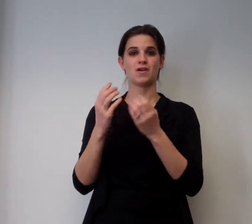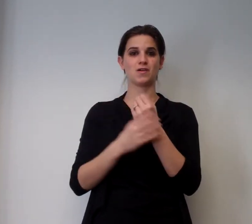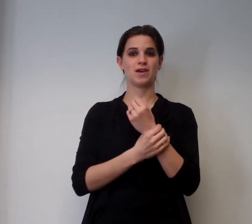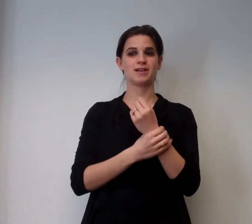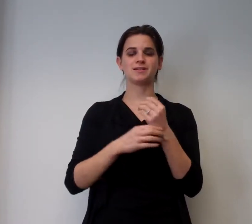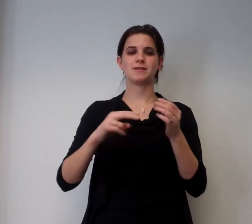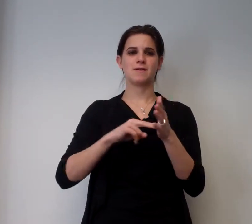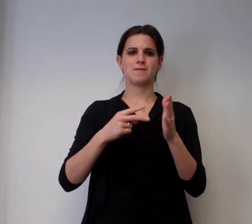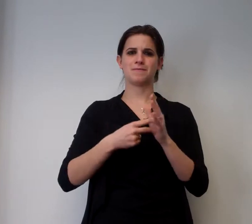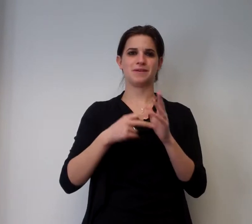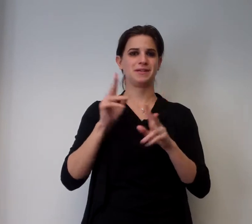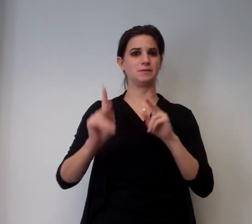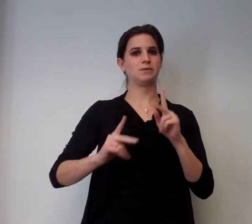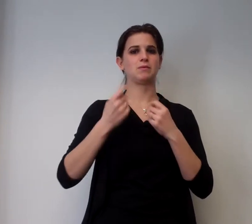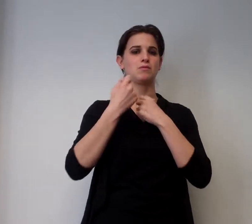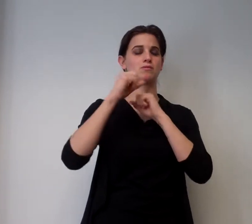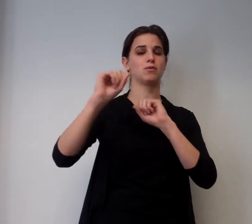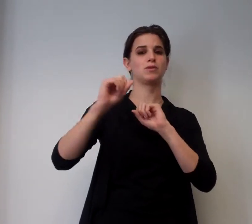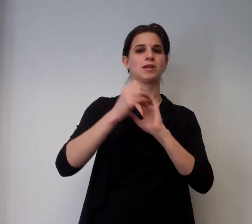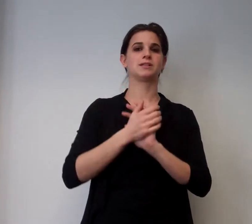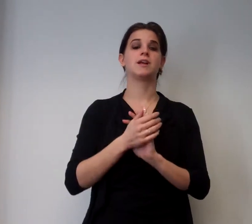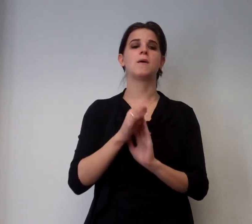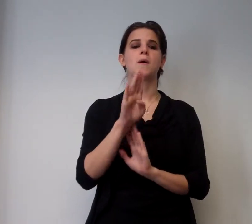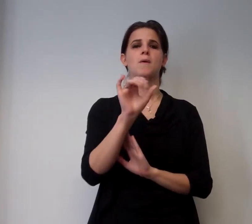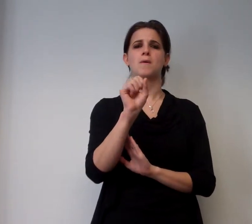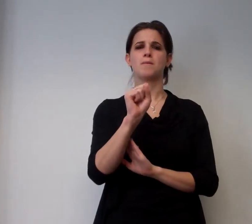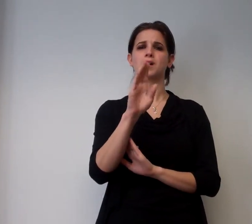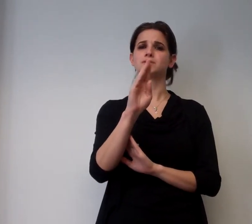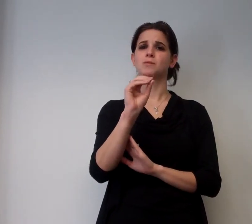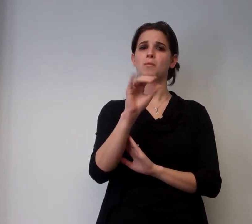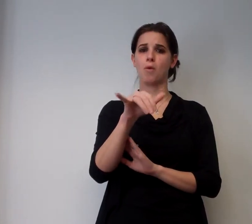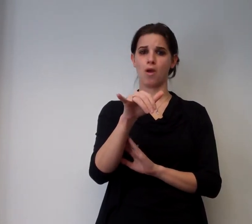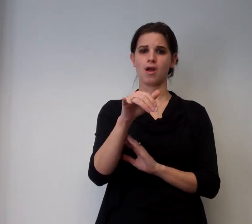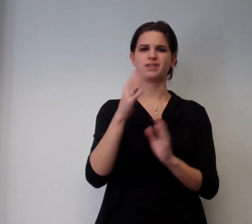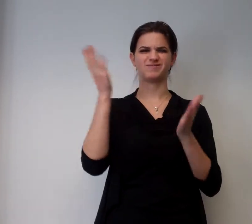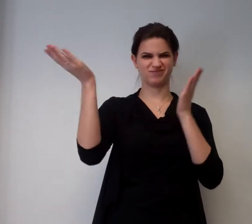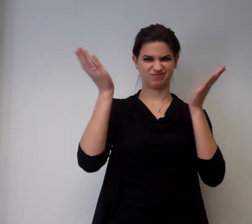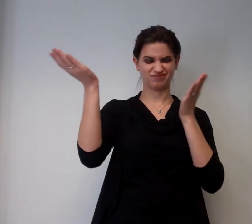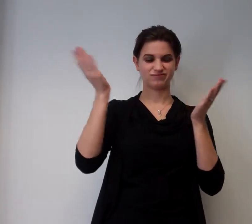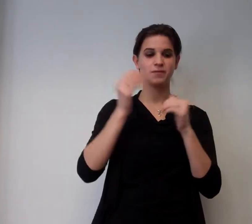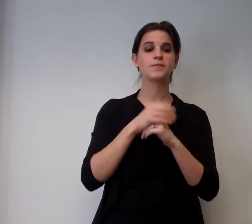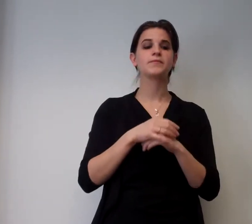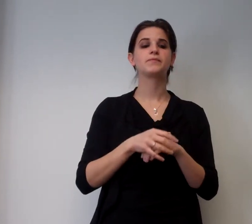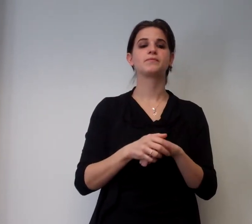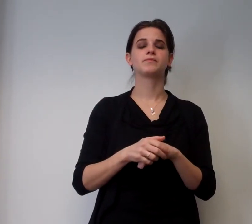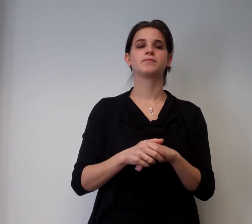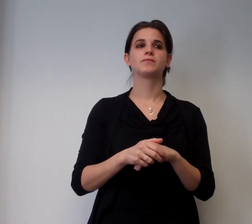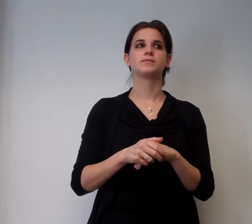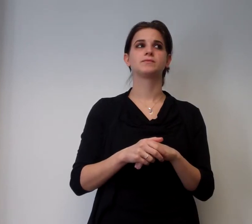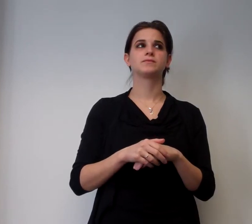The Montgomery bus boycott began with this incident. How successful was that bus boycott?